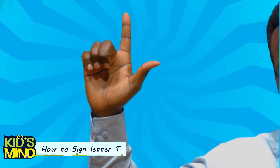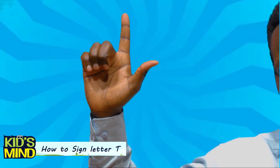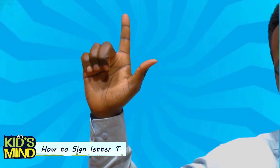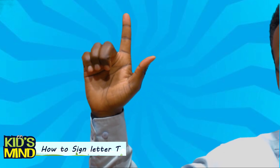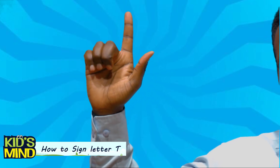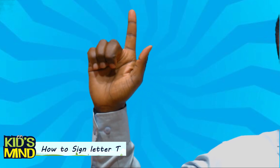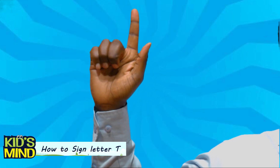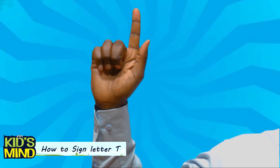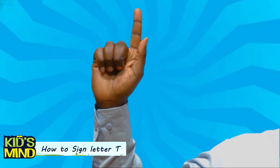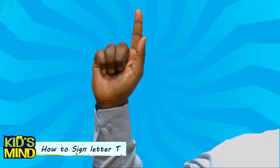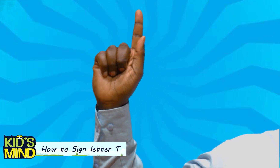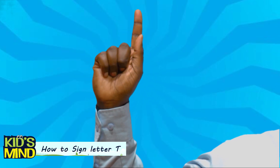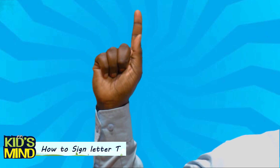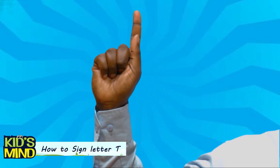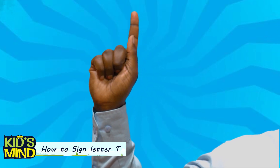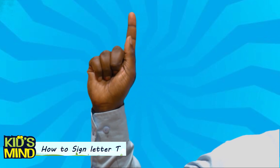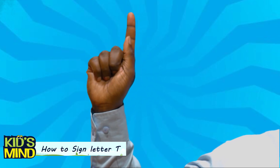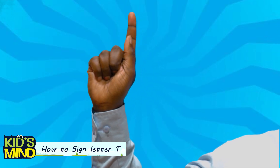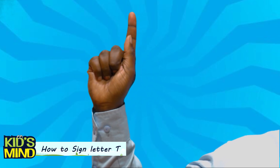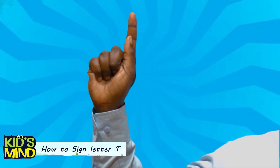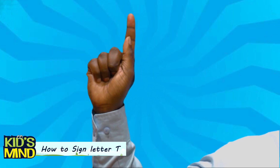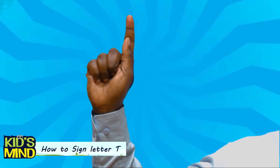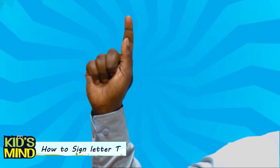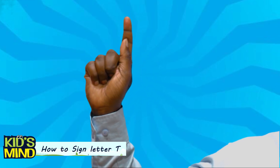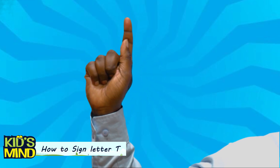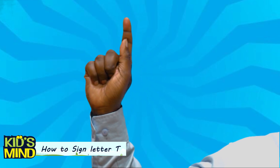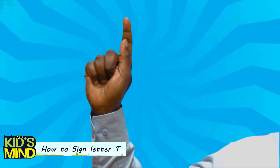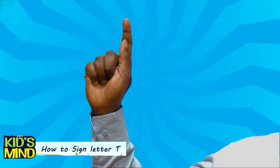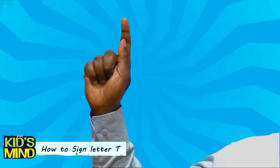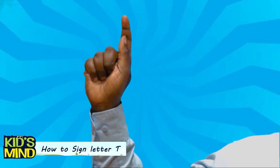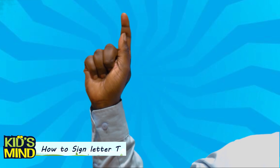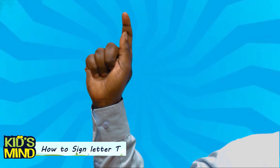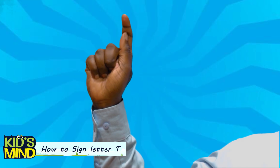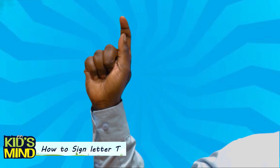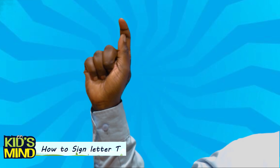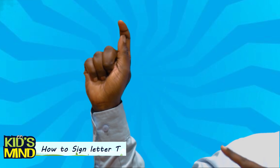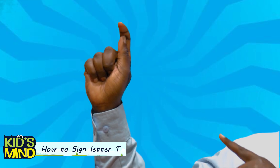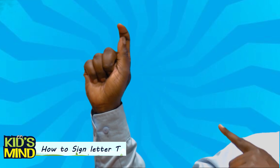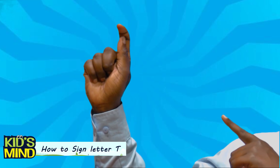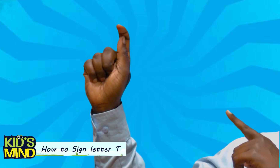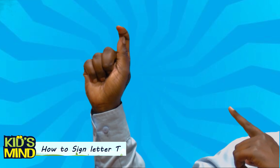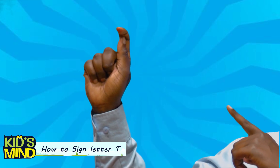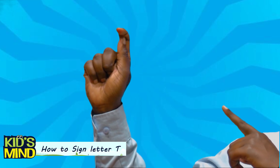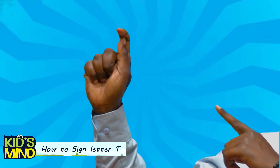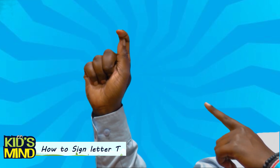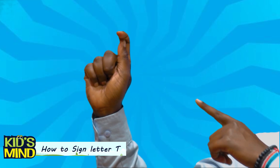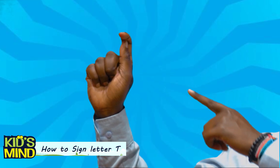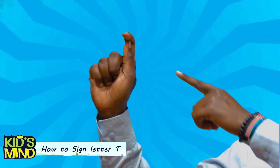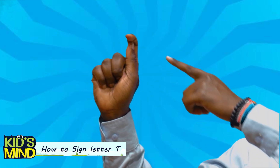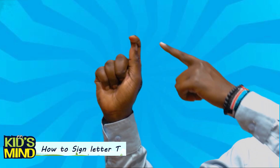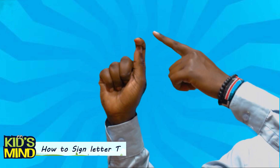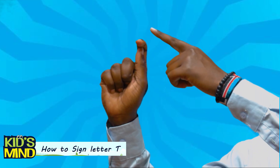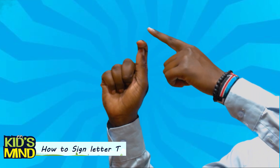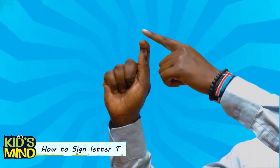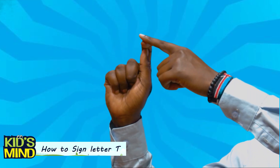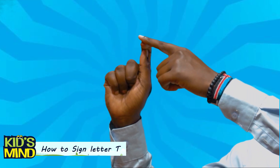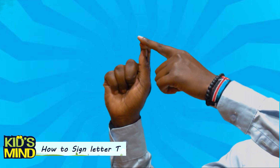finger. You straighten your thumb finger, then you put the extended index finger